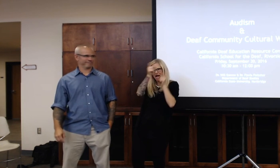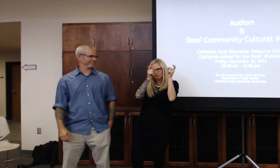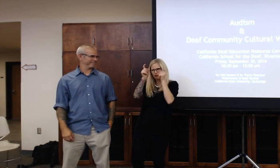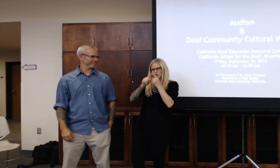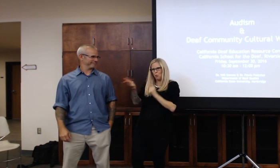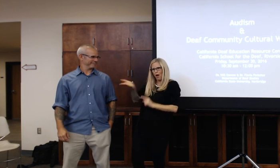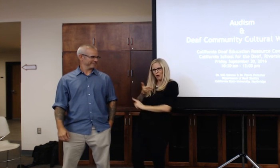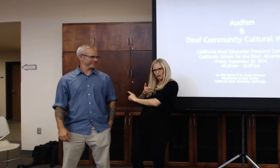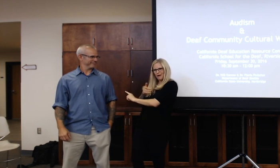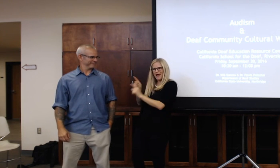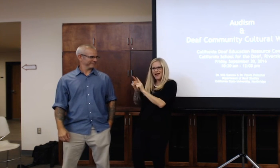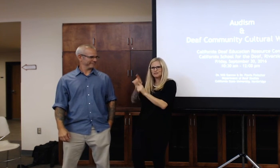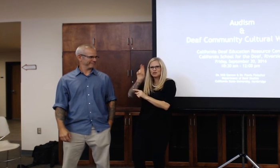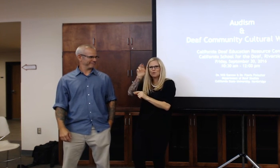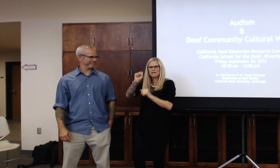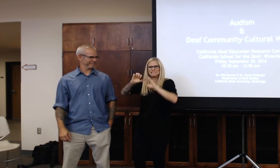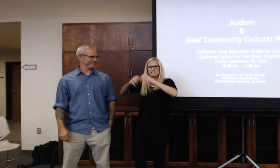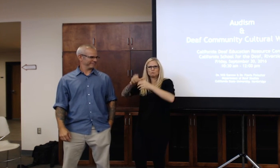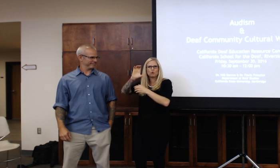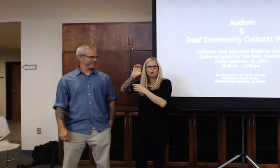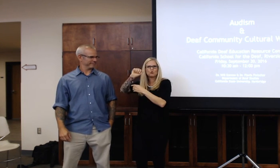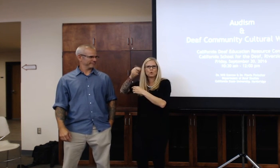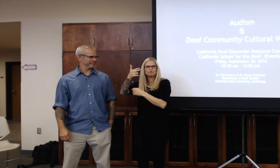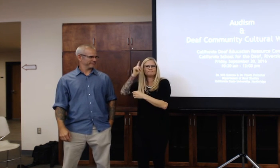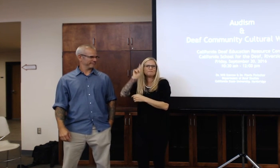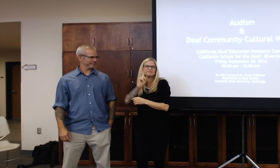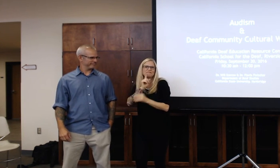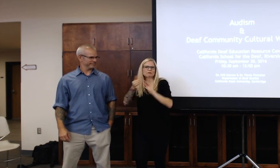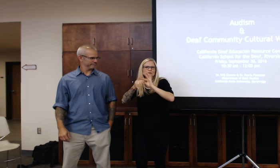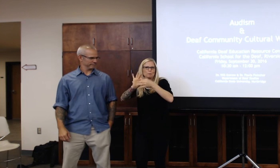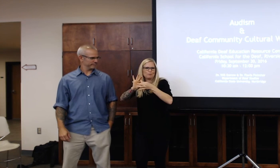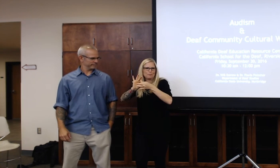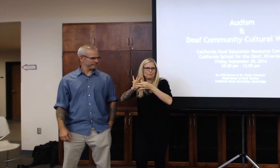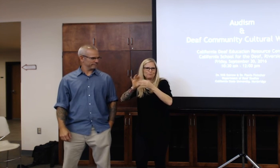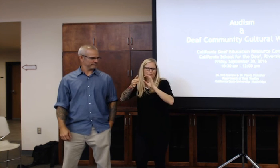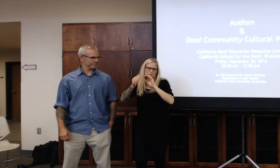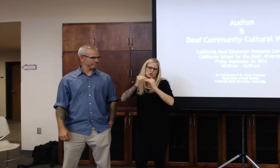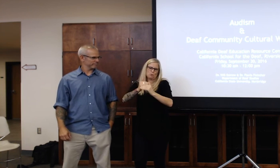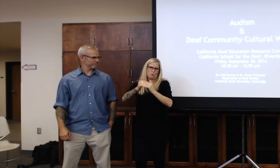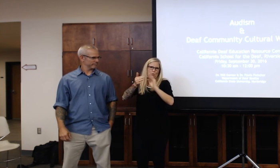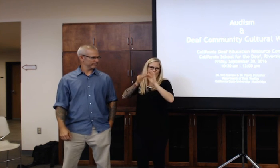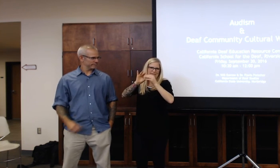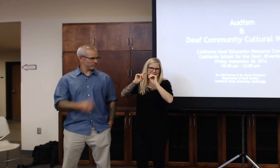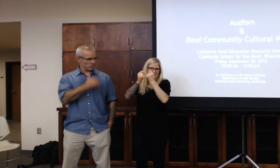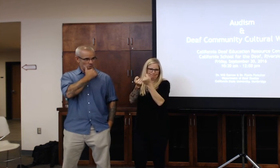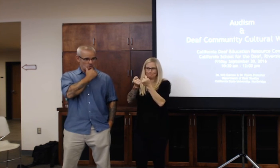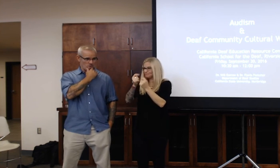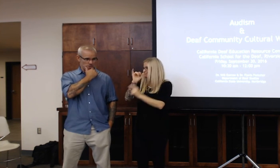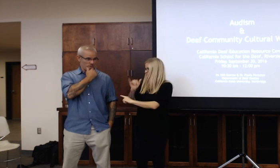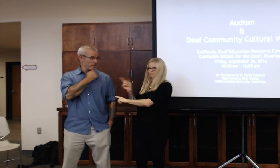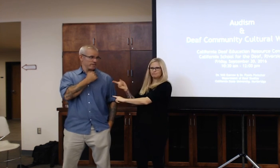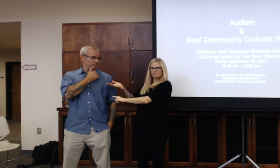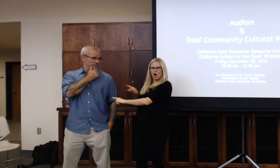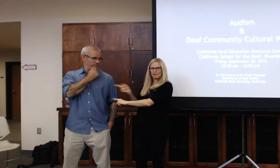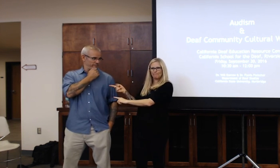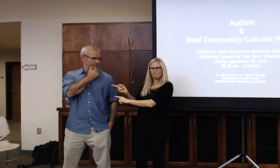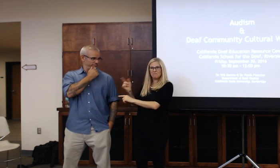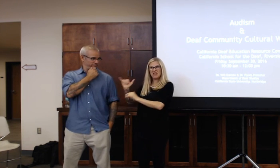convince it. I convinced administration to hire him. For the U.S. coach for the Deaf Olympics, for the snowboarding Olympic team. So we hired him, and